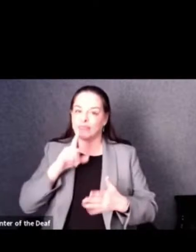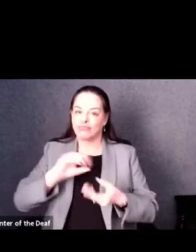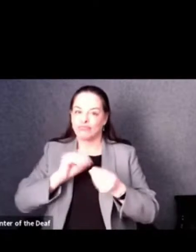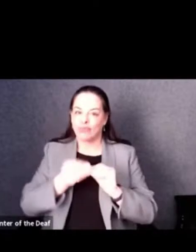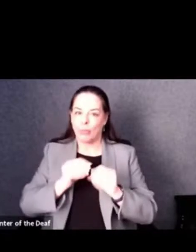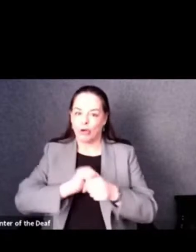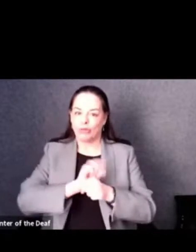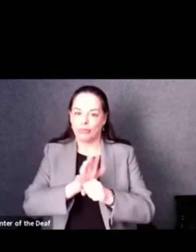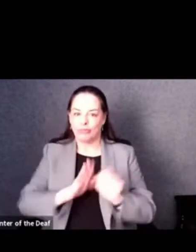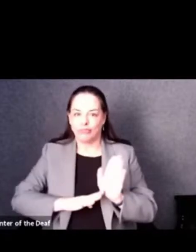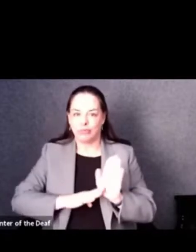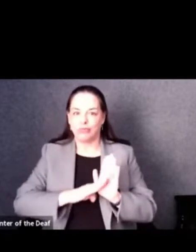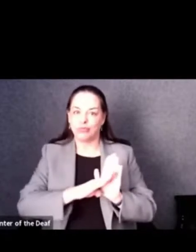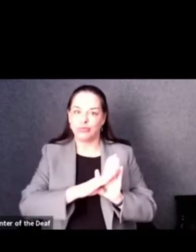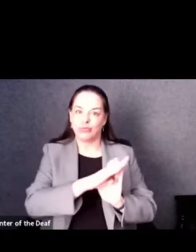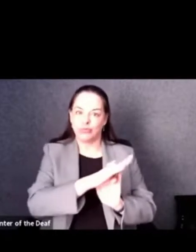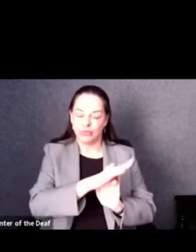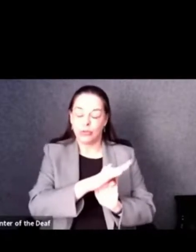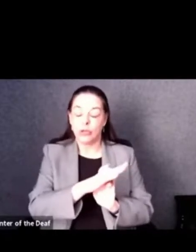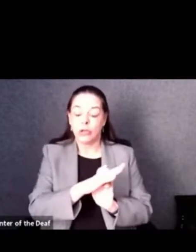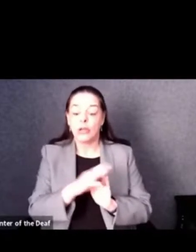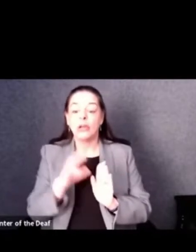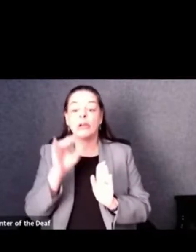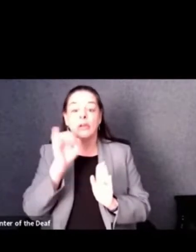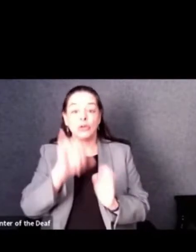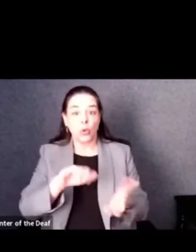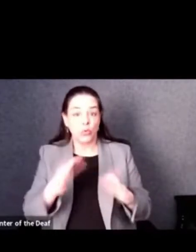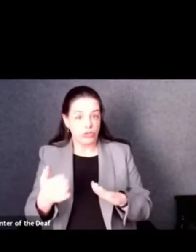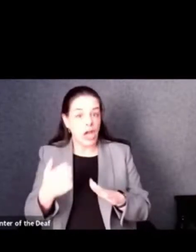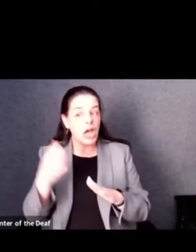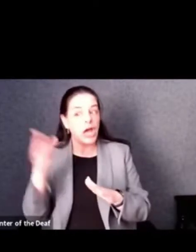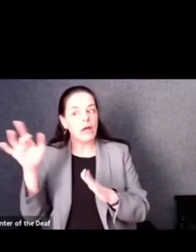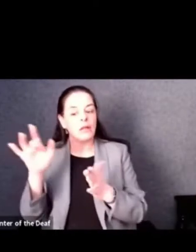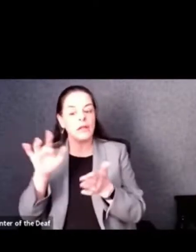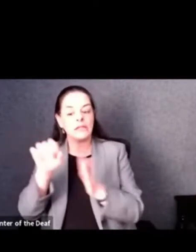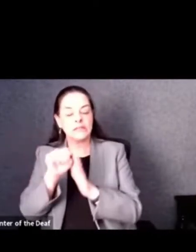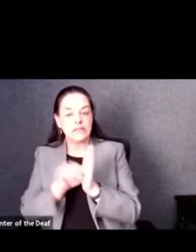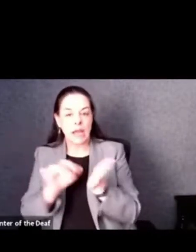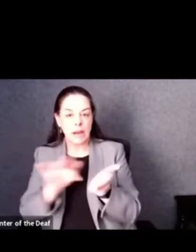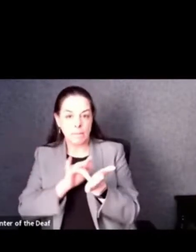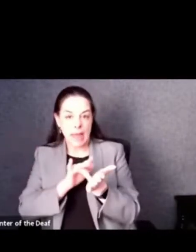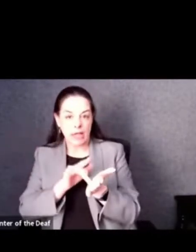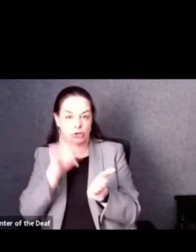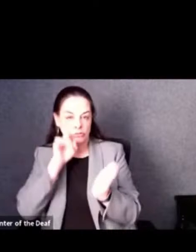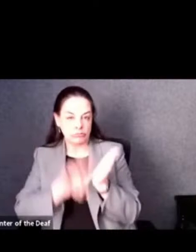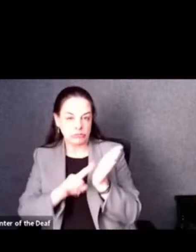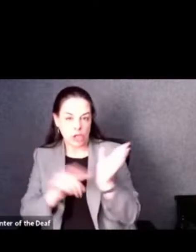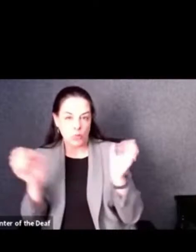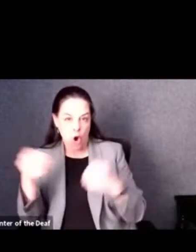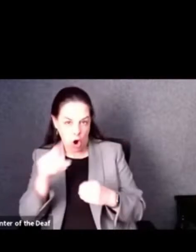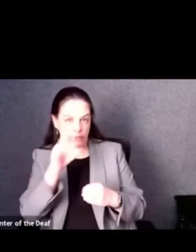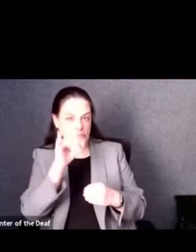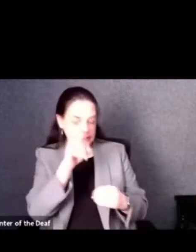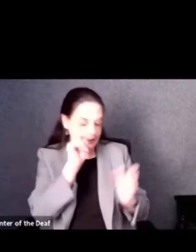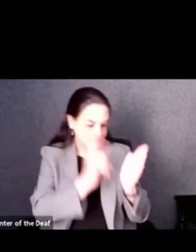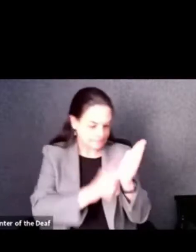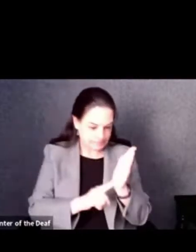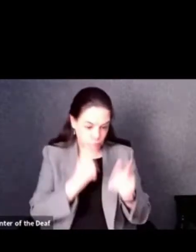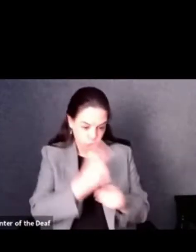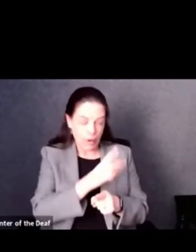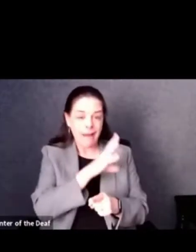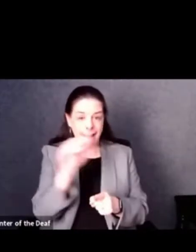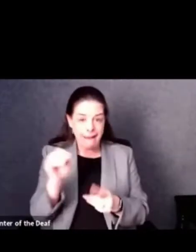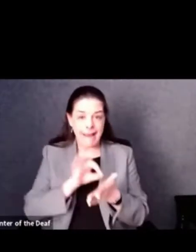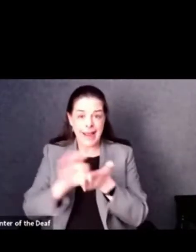COVID-19. These deaths were properly investigated by the State Medical Examiner's Office and counted in the statewide total. But